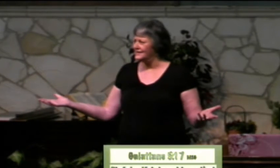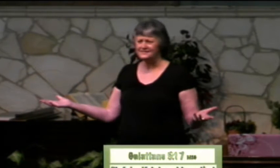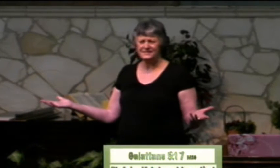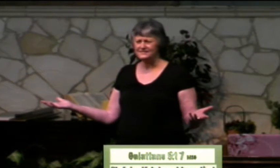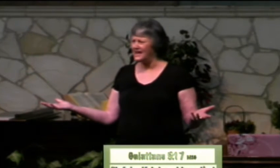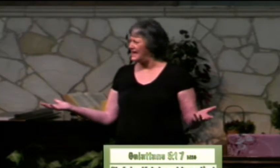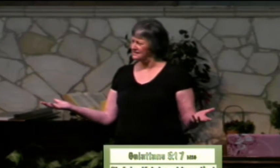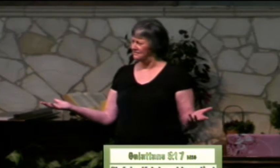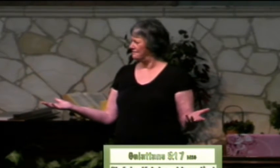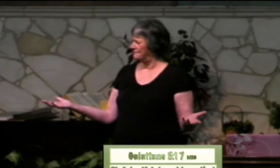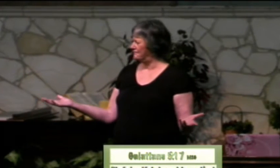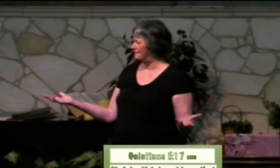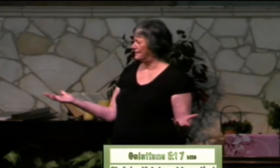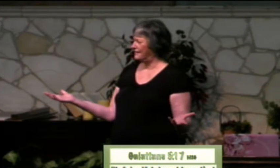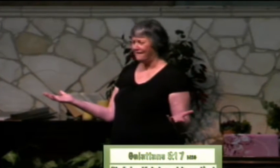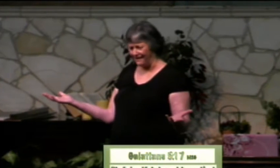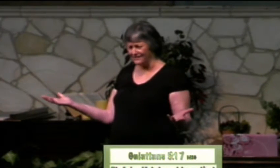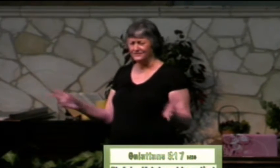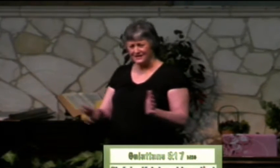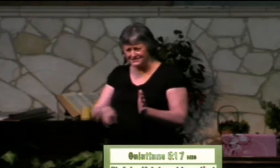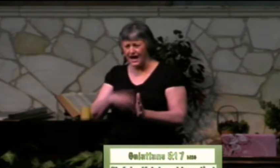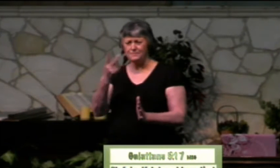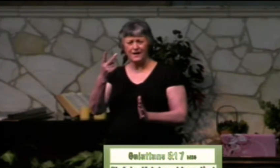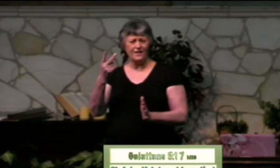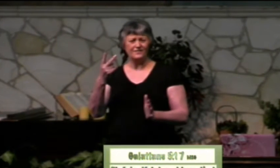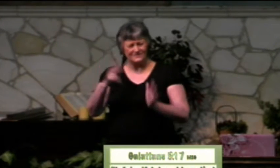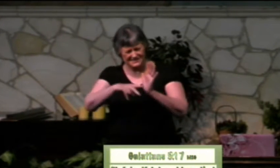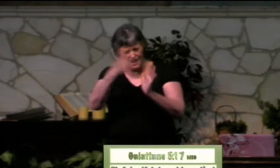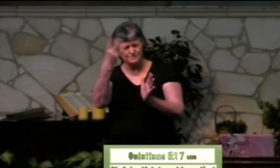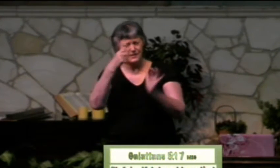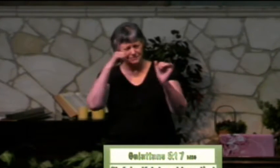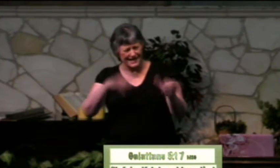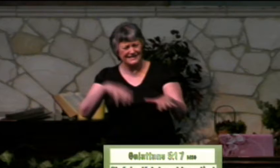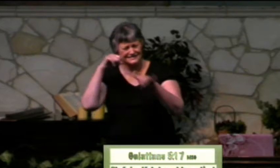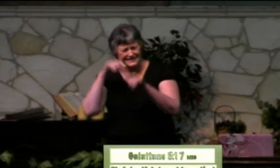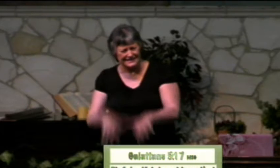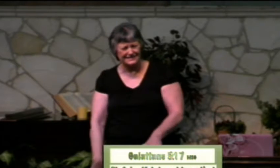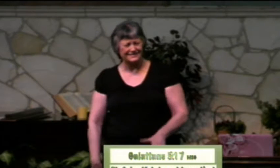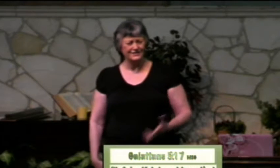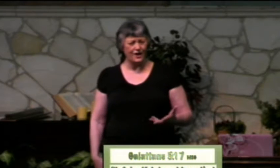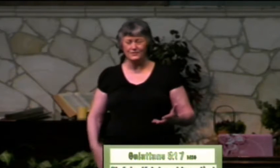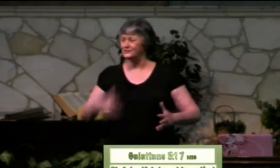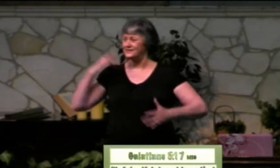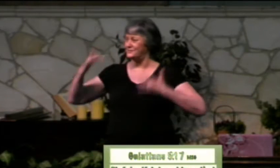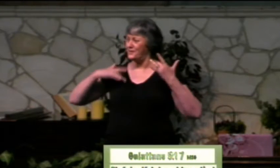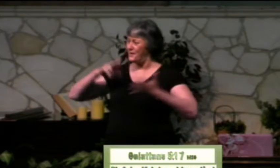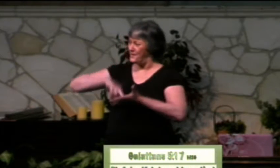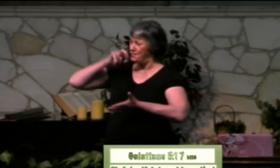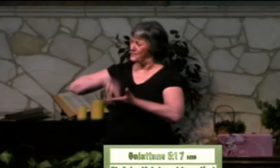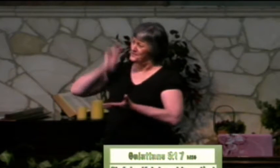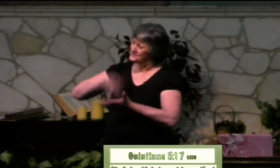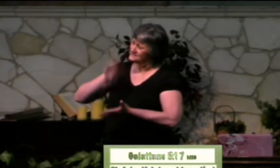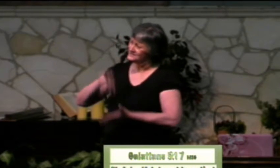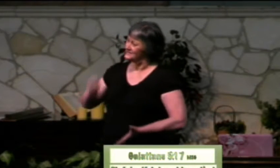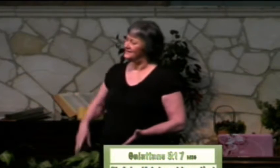just like, oh, double blessing. You know, you're just like, whoo!